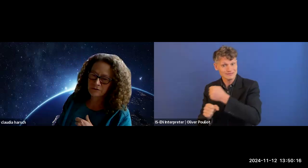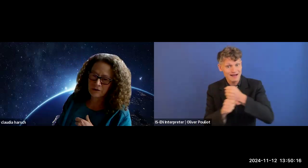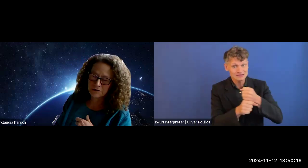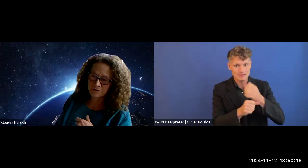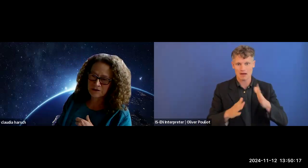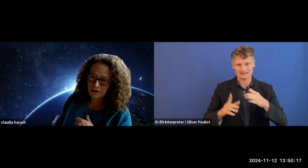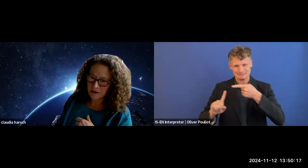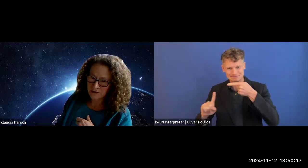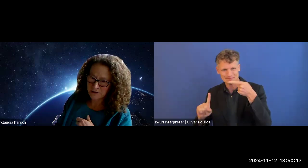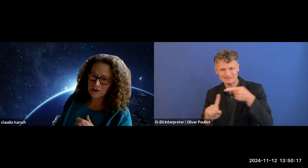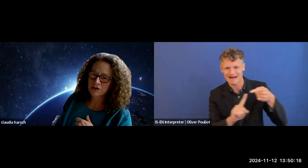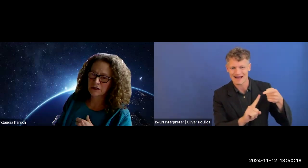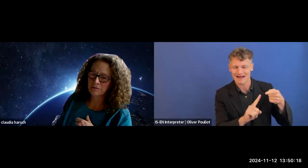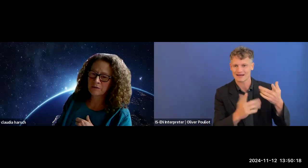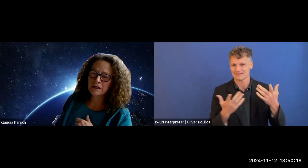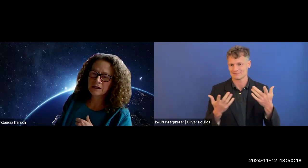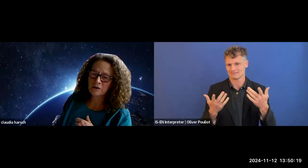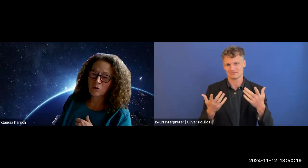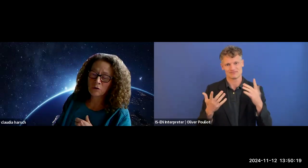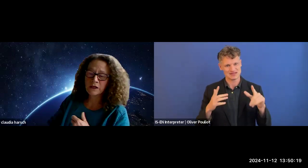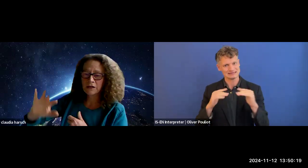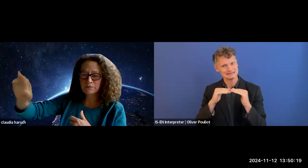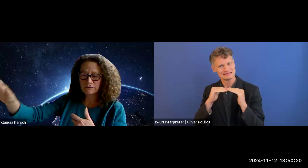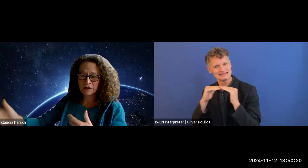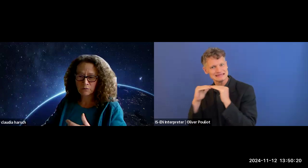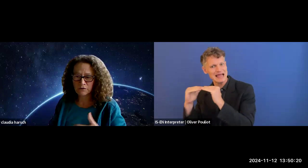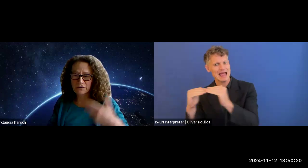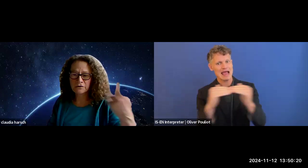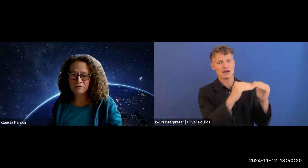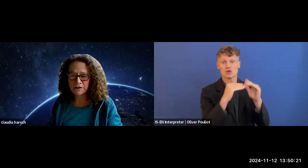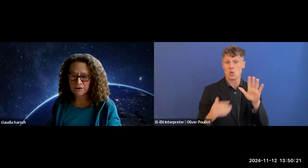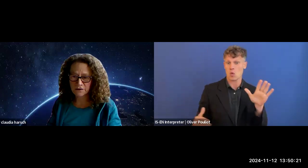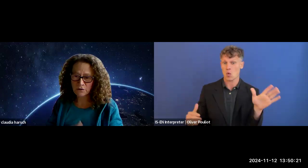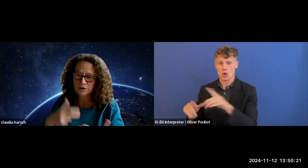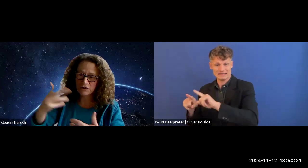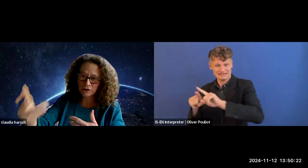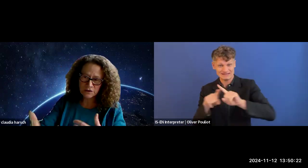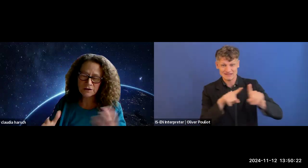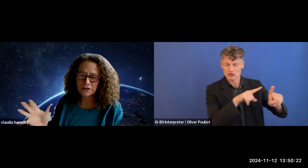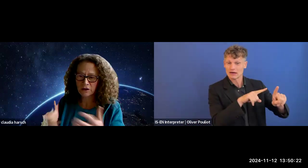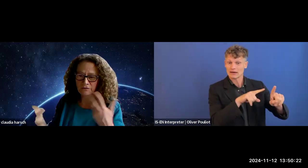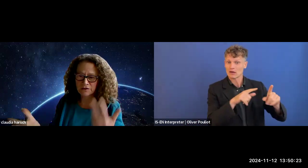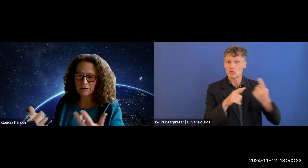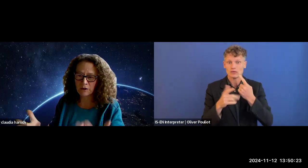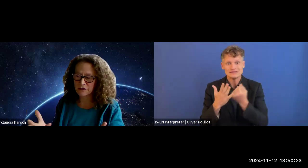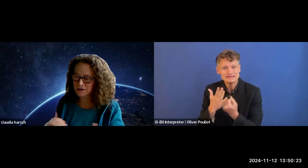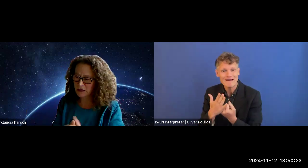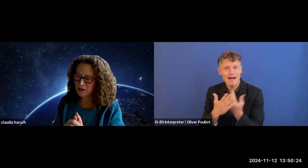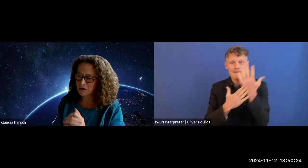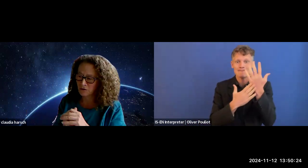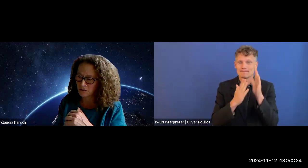Then we have the phase of the standardization, meaning all the item developers, all the raters, all the judges need to have the